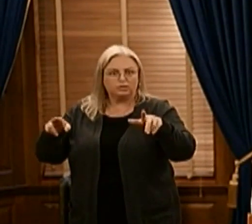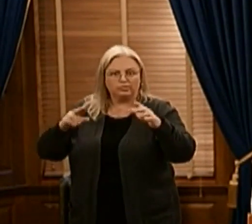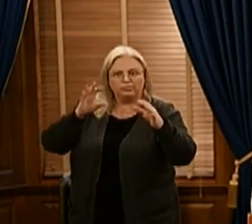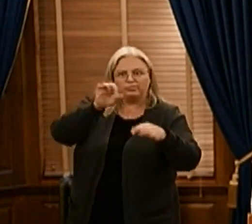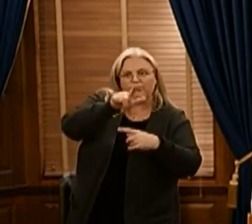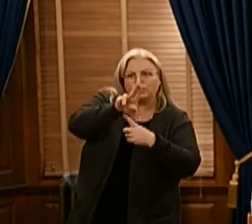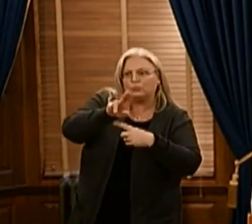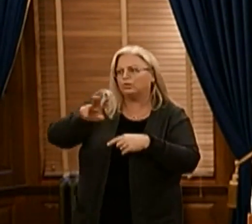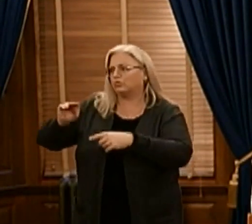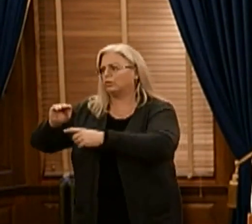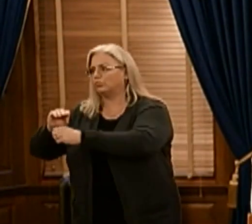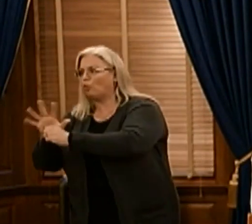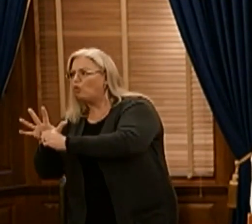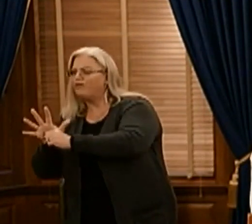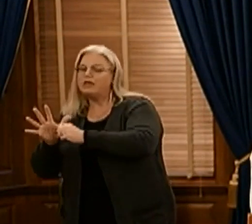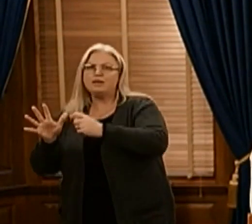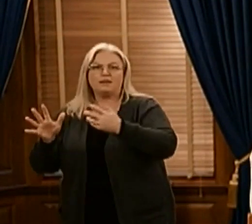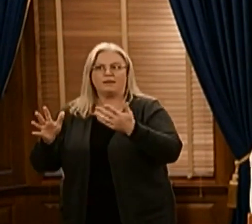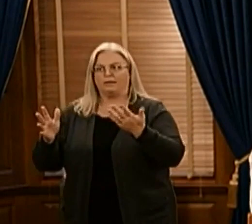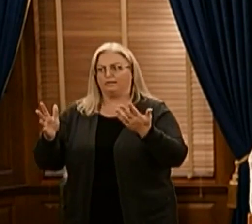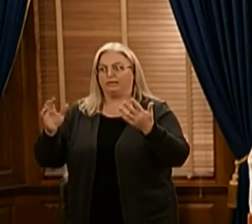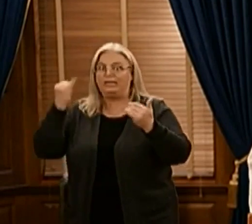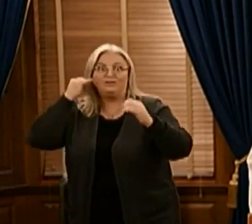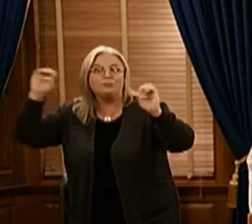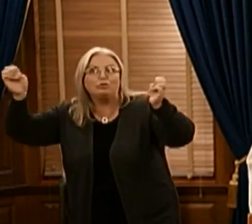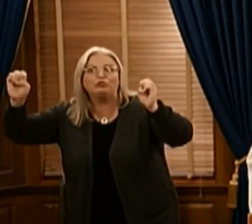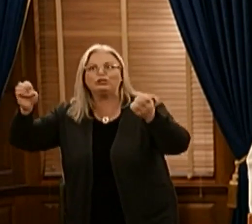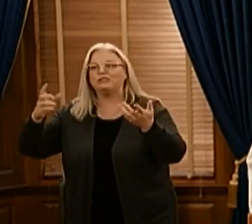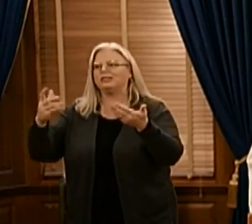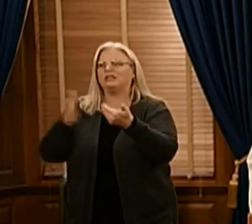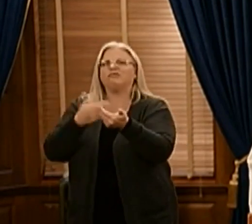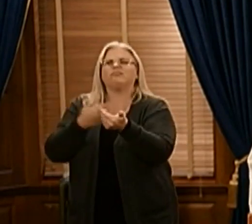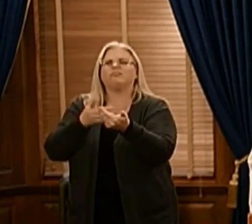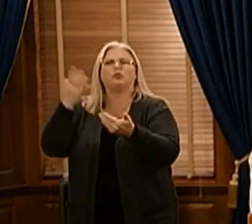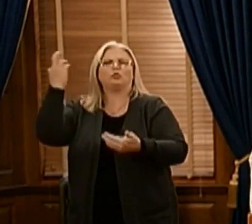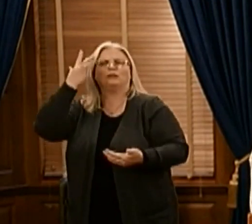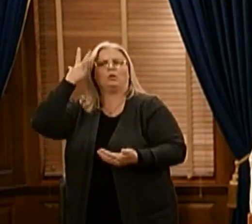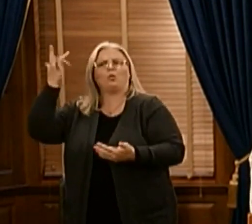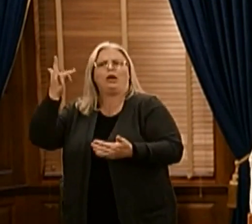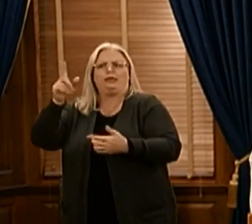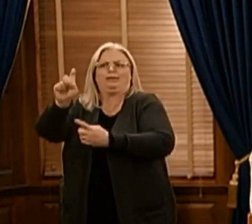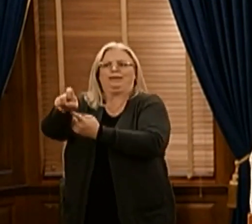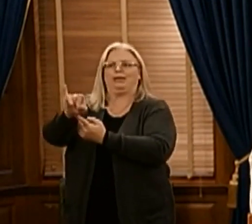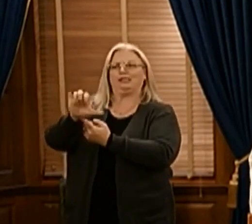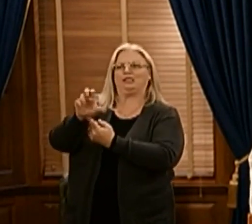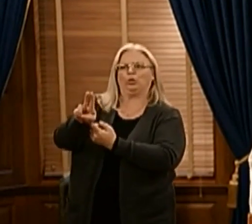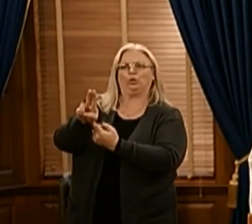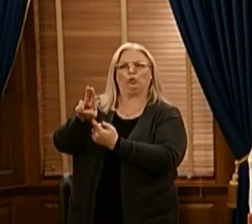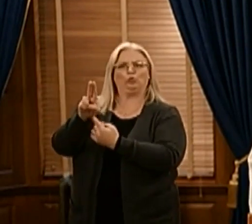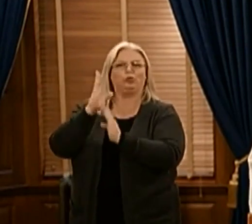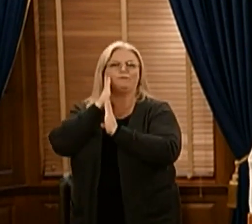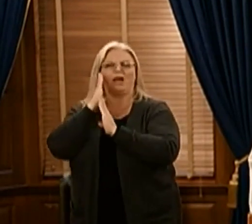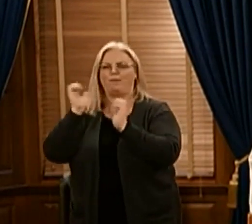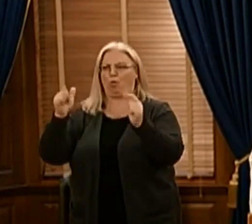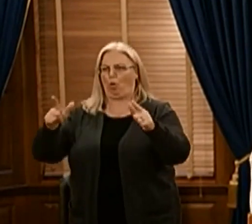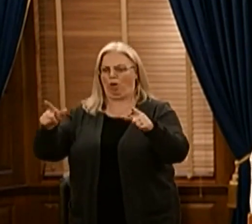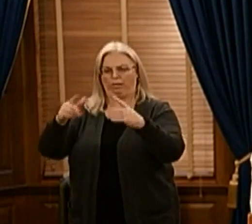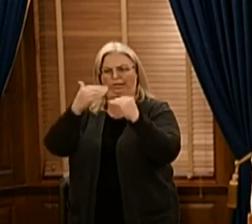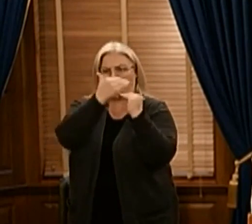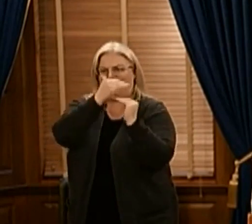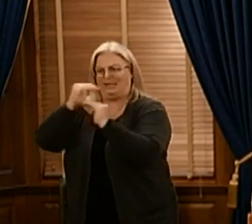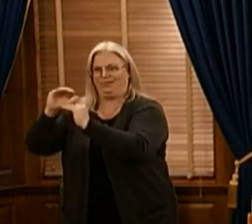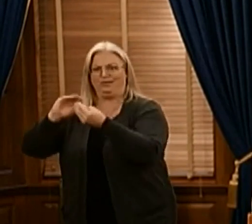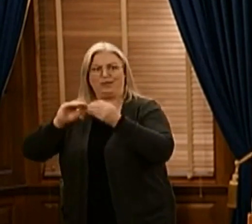and it doesn't make any difference if it's an emergency admission, an influenza, or COVID-19. They all compete for the same beds,